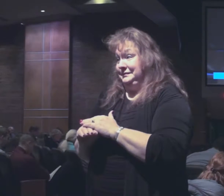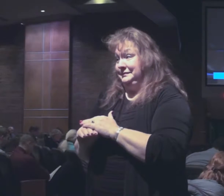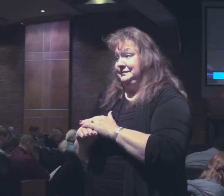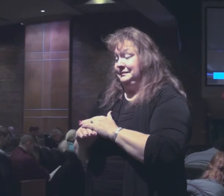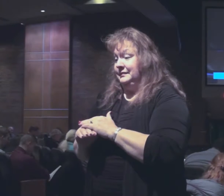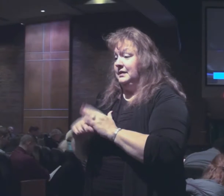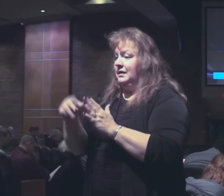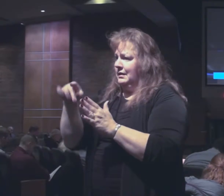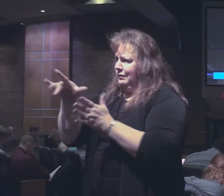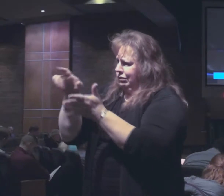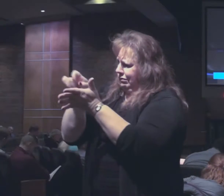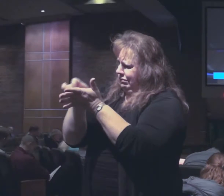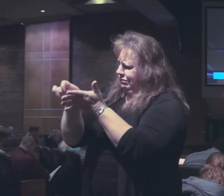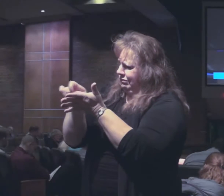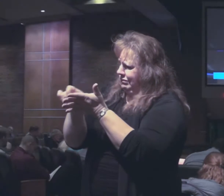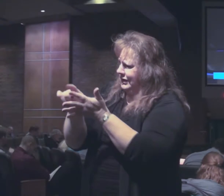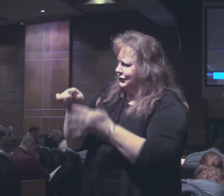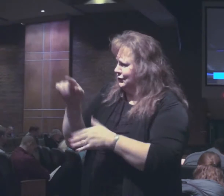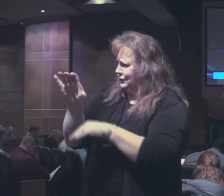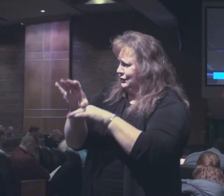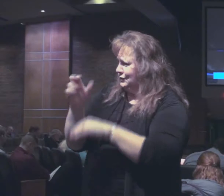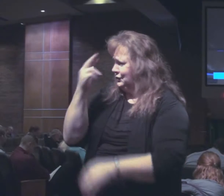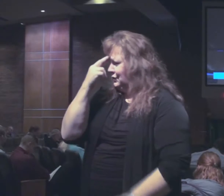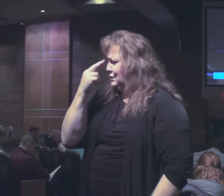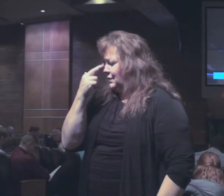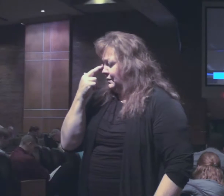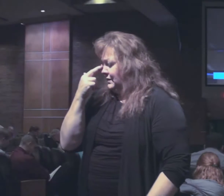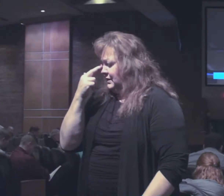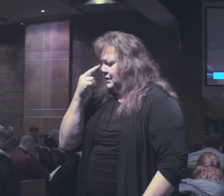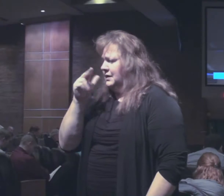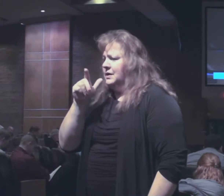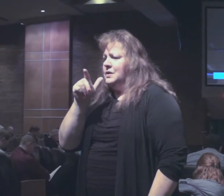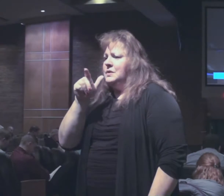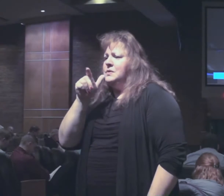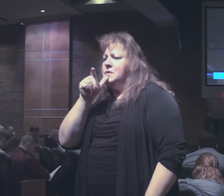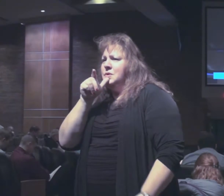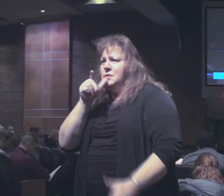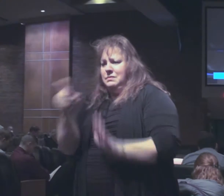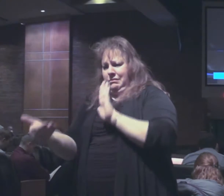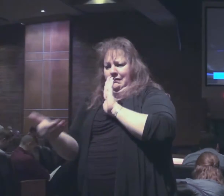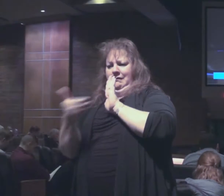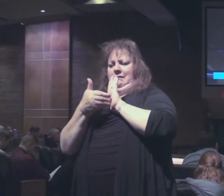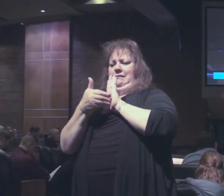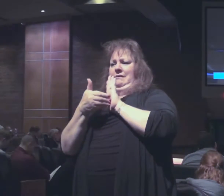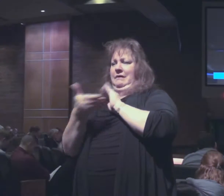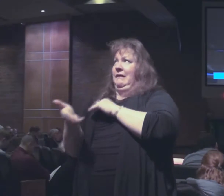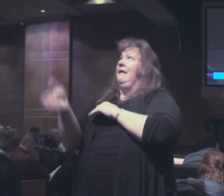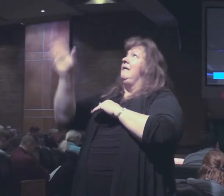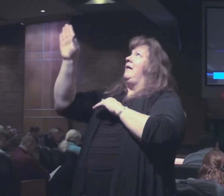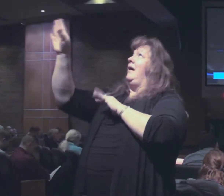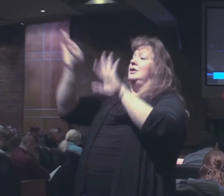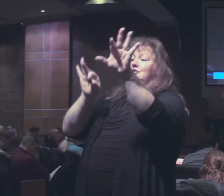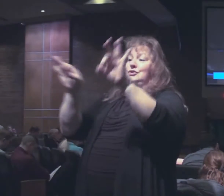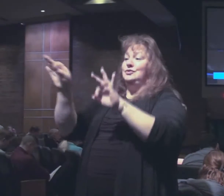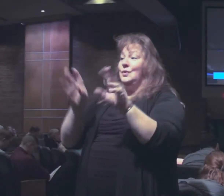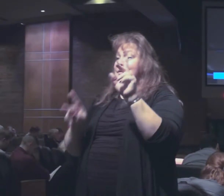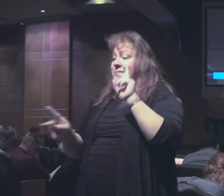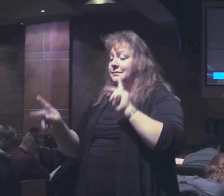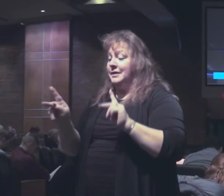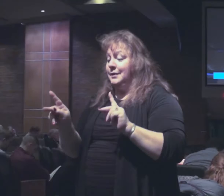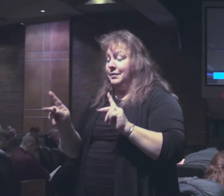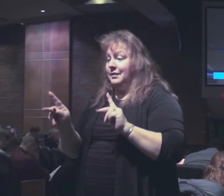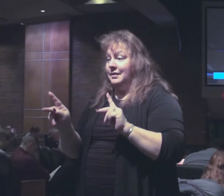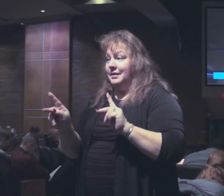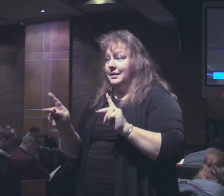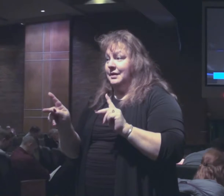As Paul writes this to the Romans, verse 33, who will bring a charge against God's elect? And we're coming